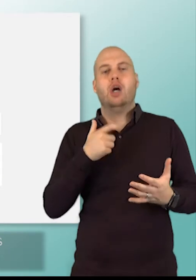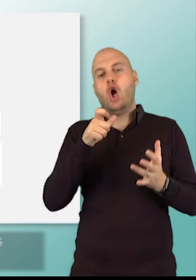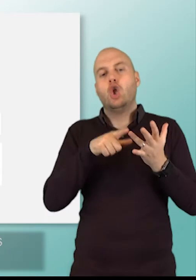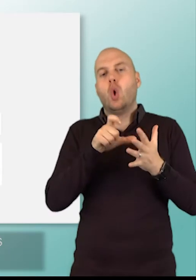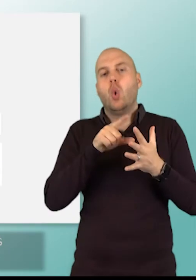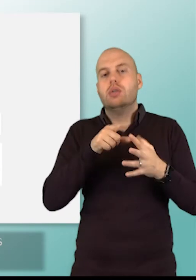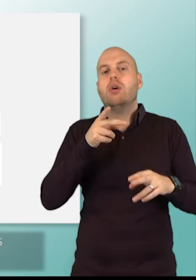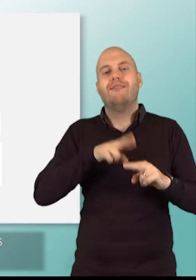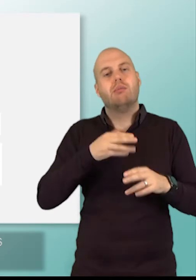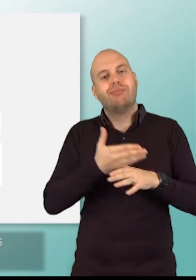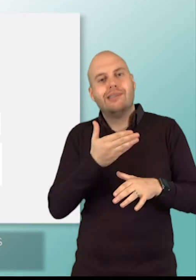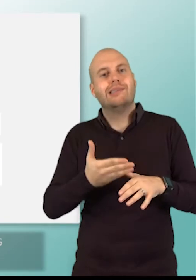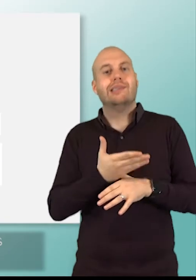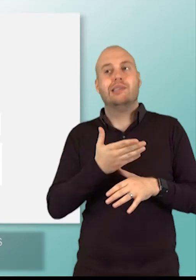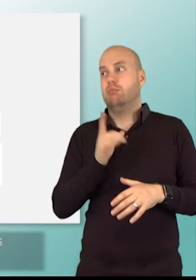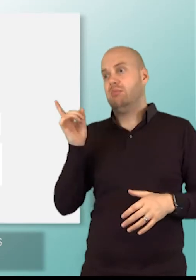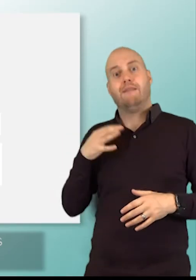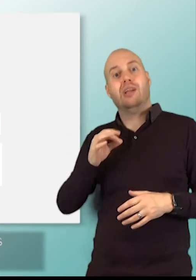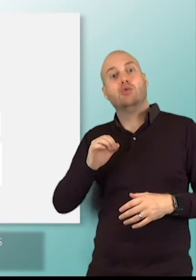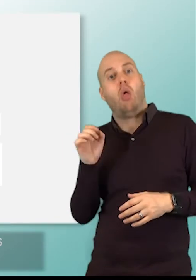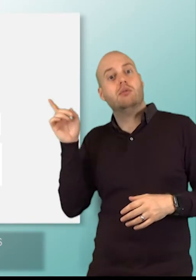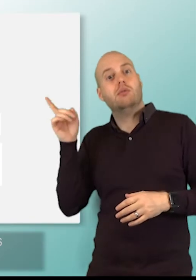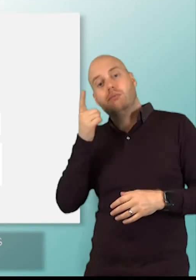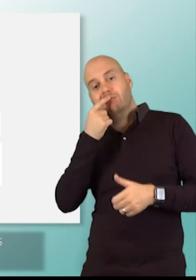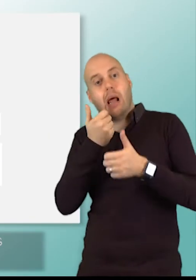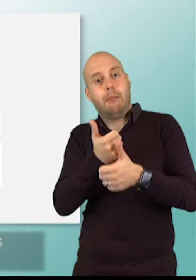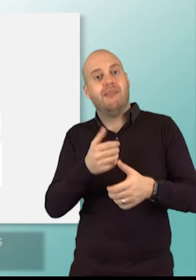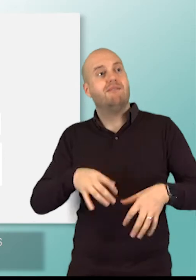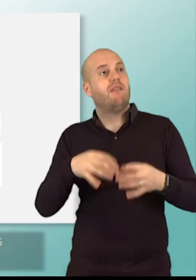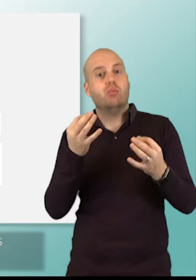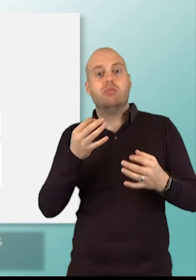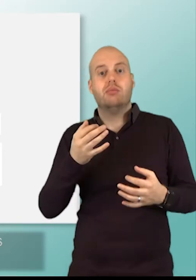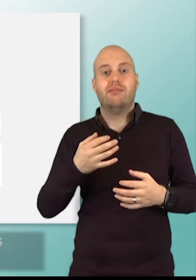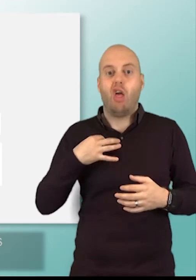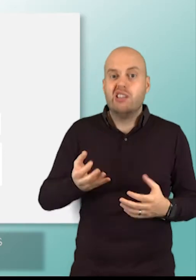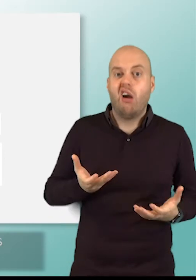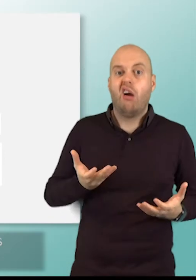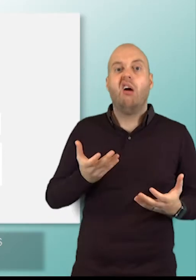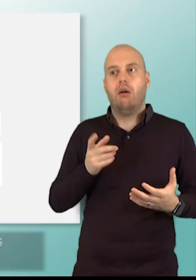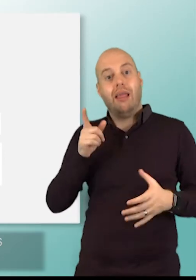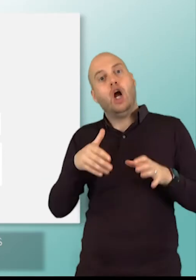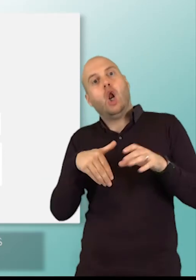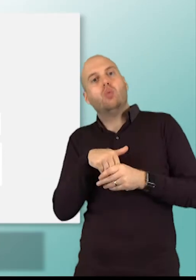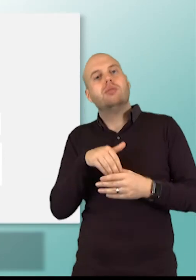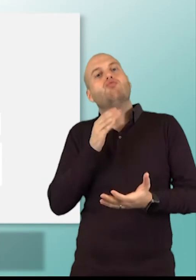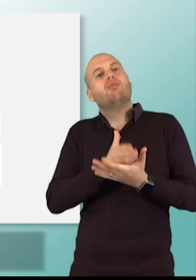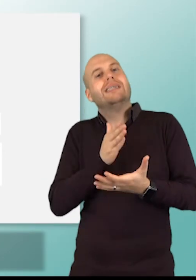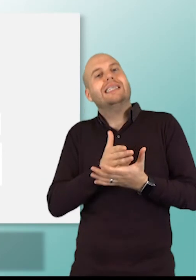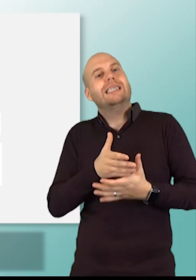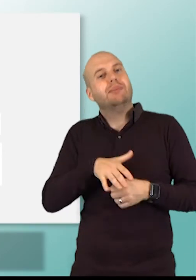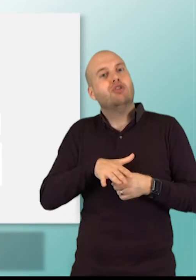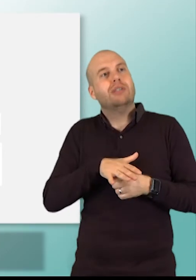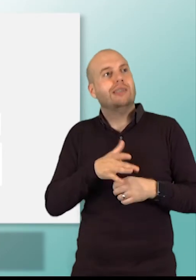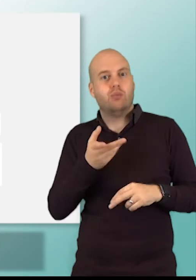Volunteer Scotland will help you find volunteers, and that includes trustee positions. So if you're looking for committee